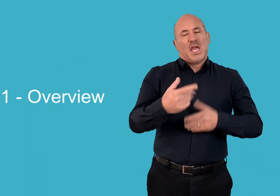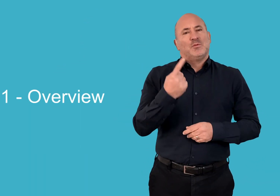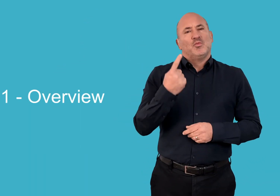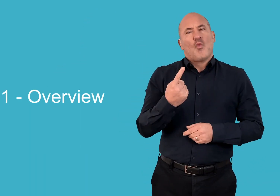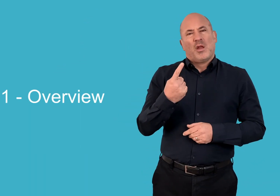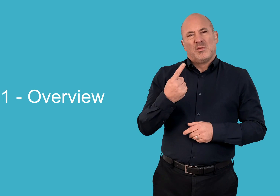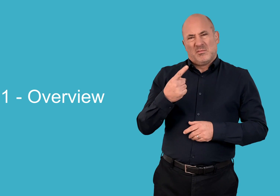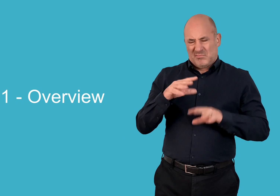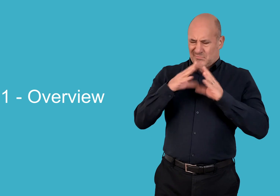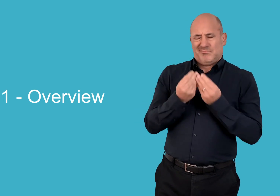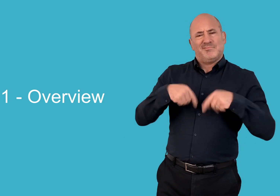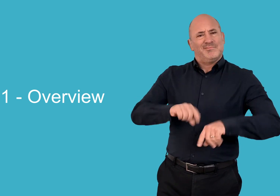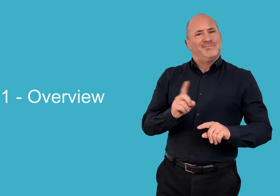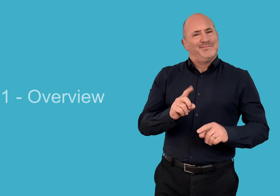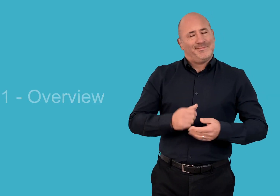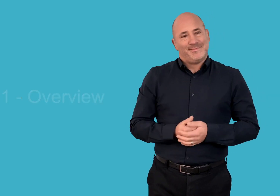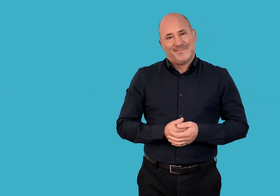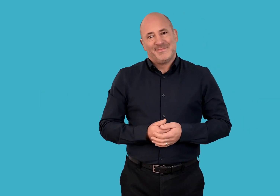Stage 1. Overview.